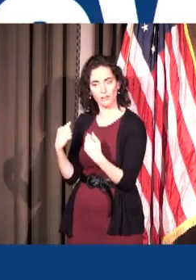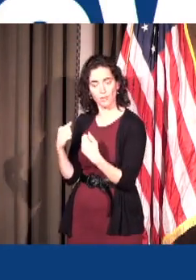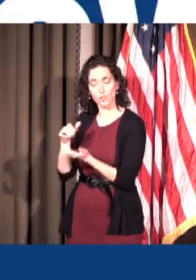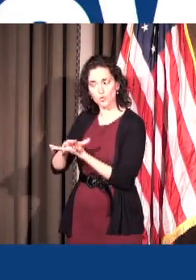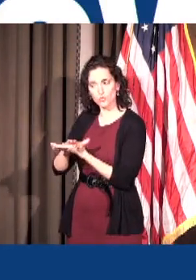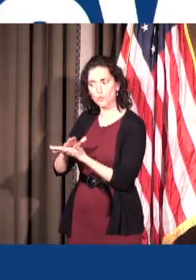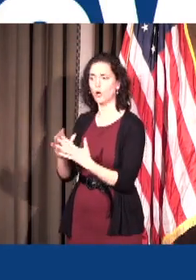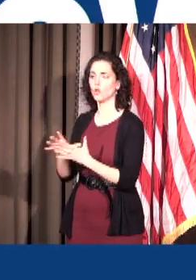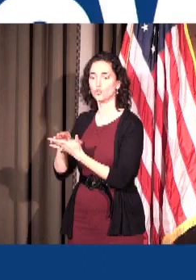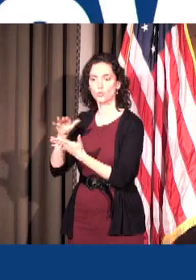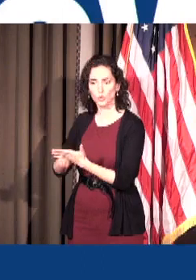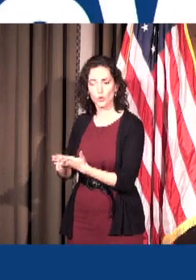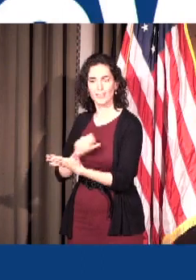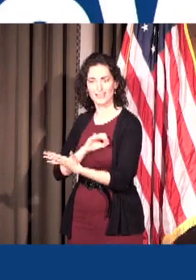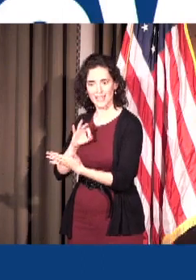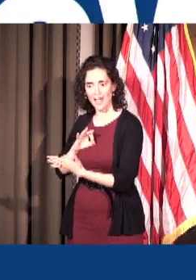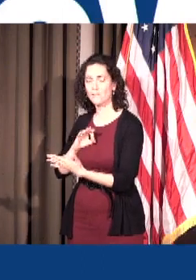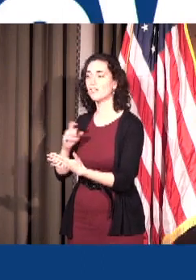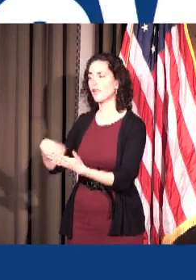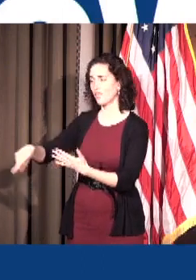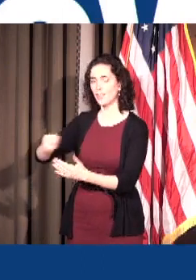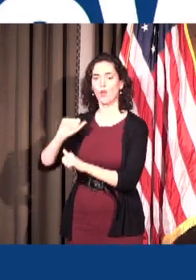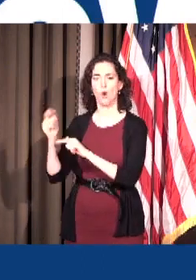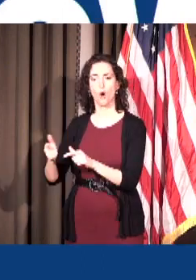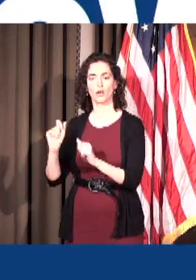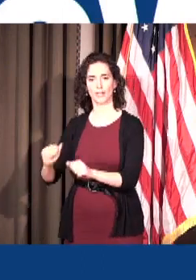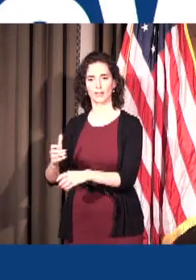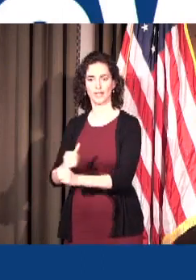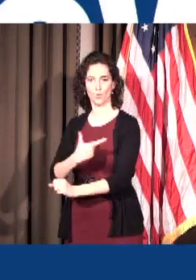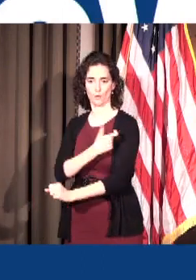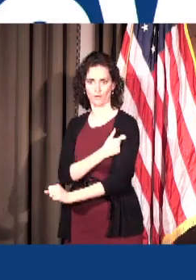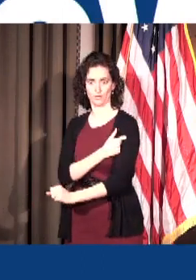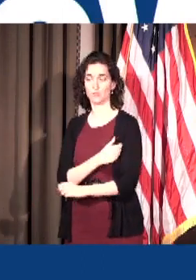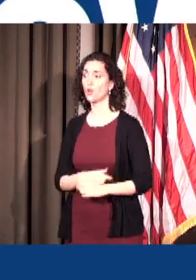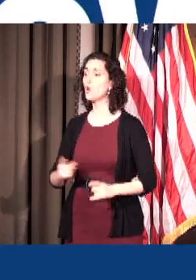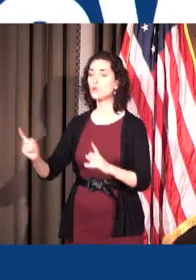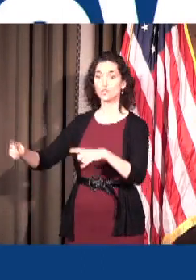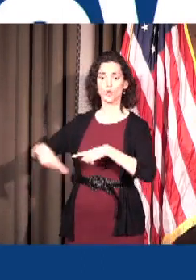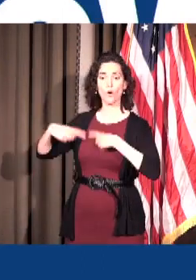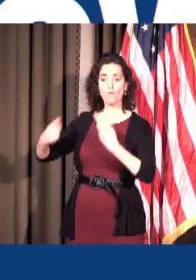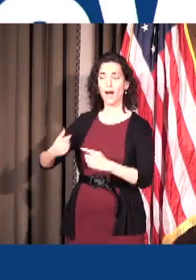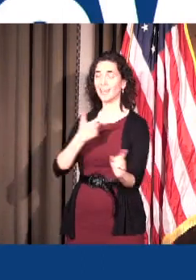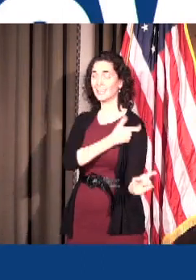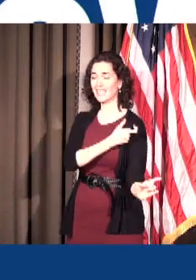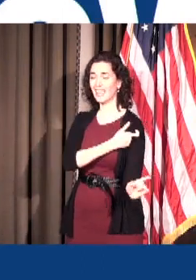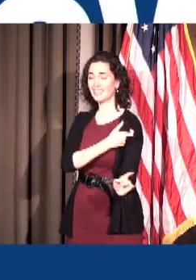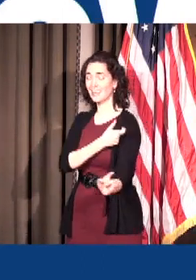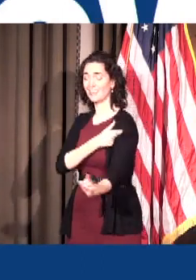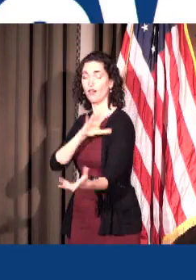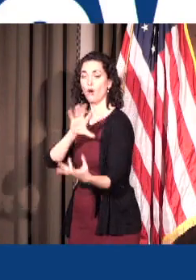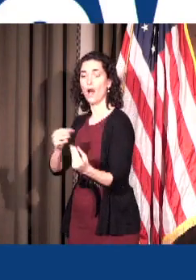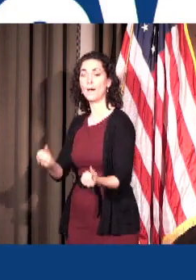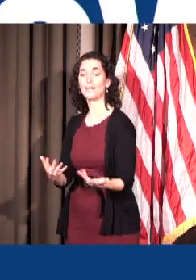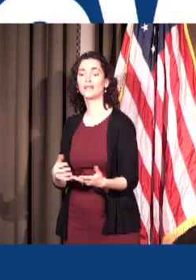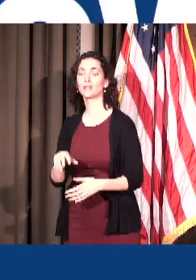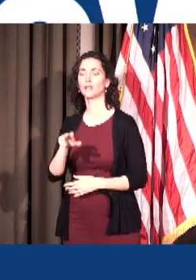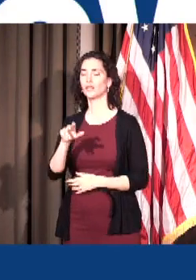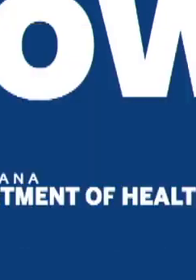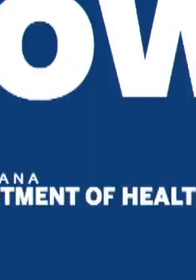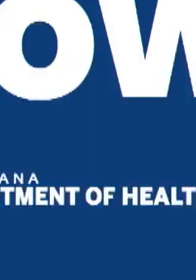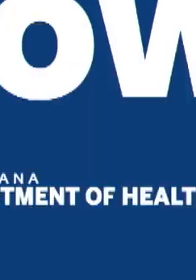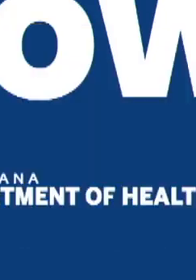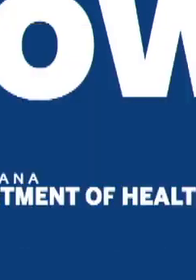The total number of doses administered to date, and I think this was pulled yesterday, is